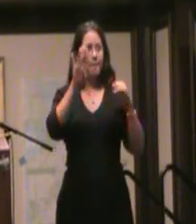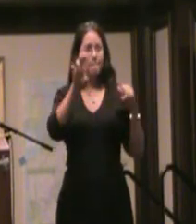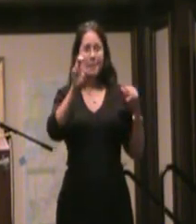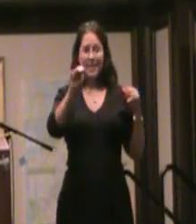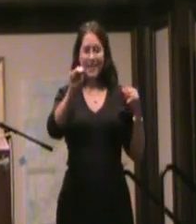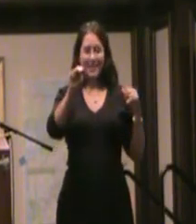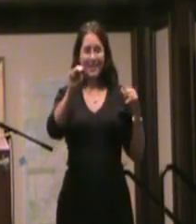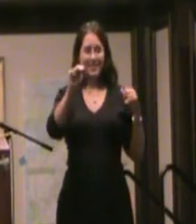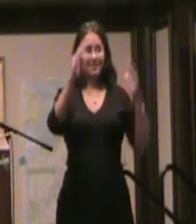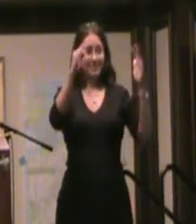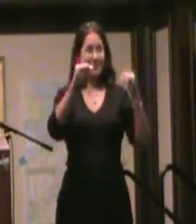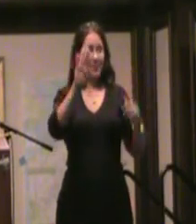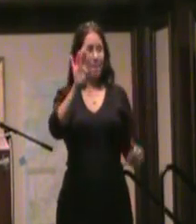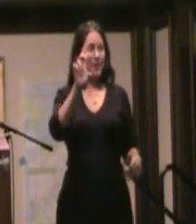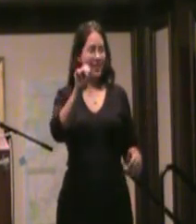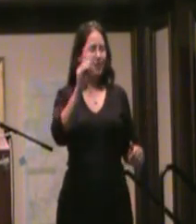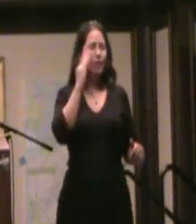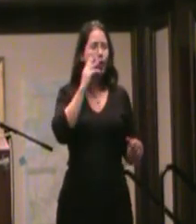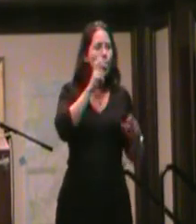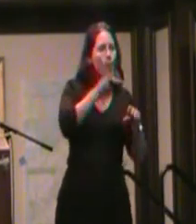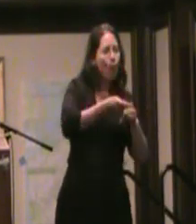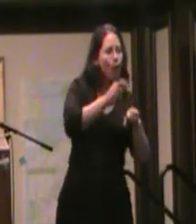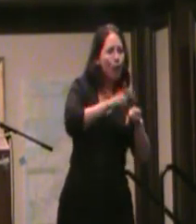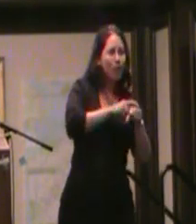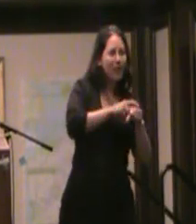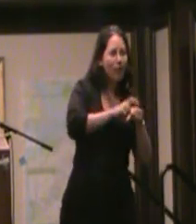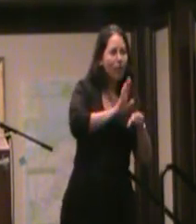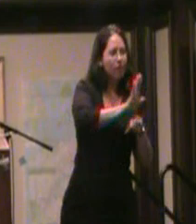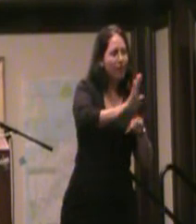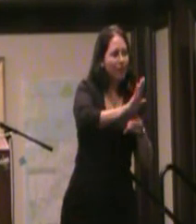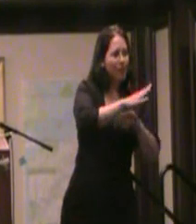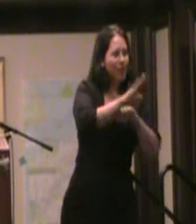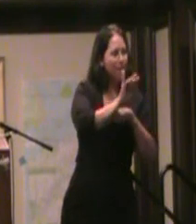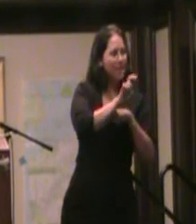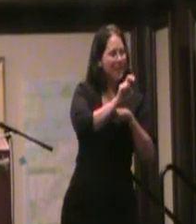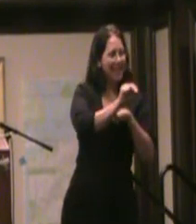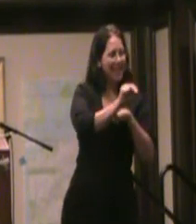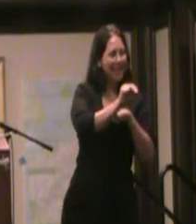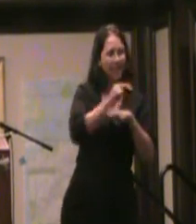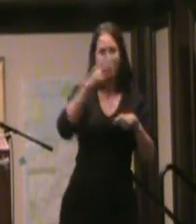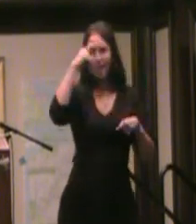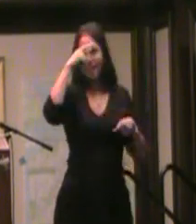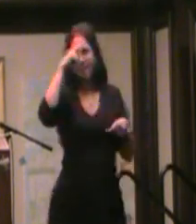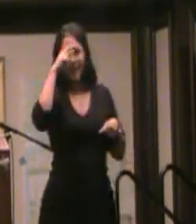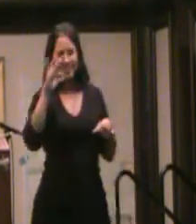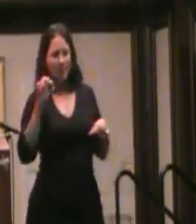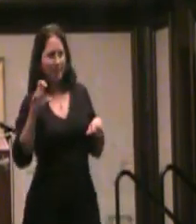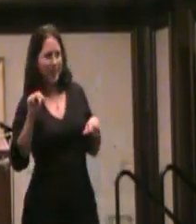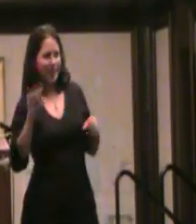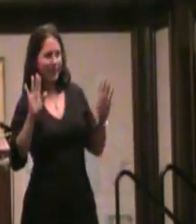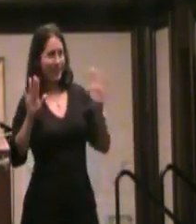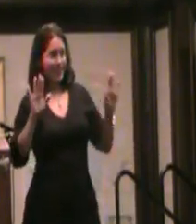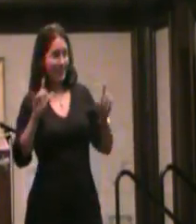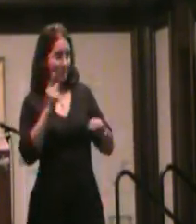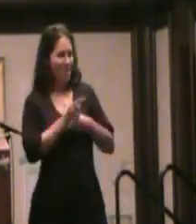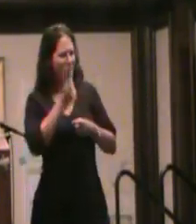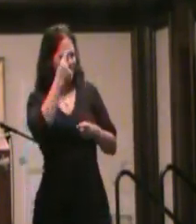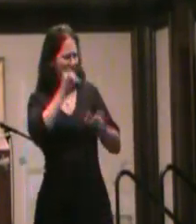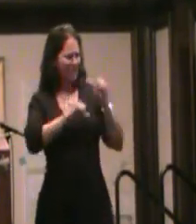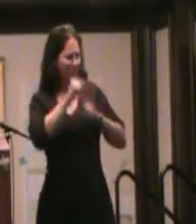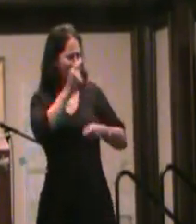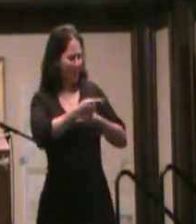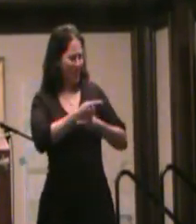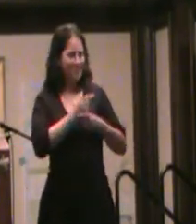Okay, some of you from Puerto Rico will use a different word than a Mexican would use for beans. But we understand each